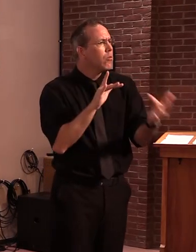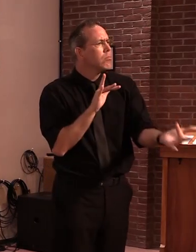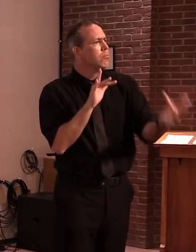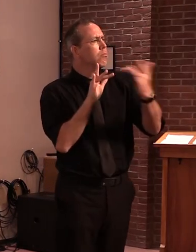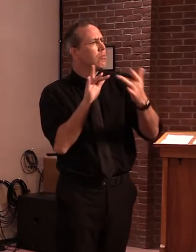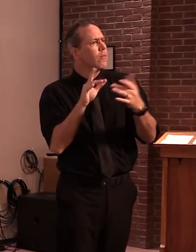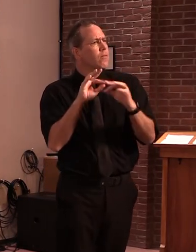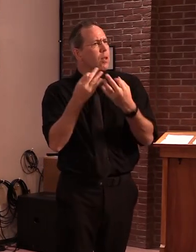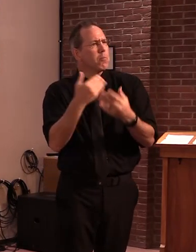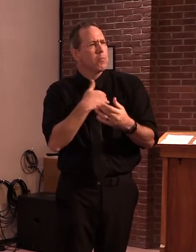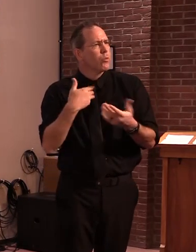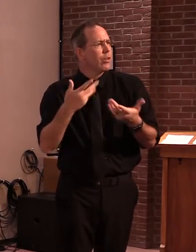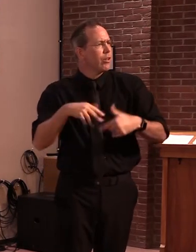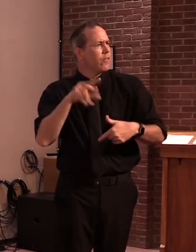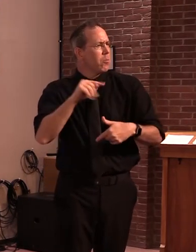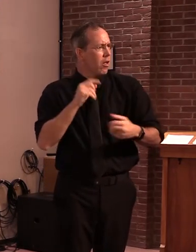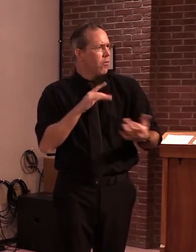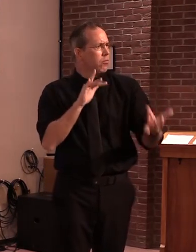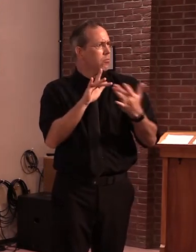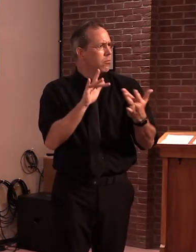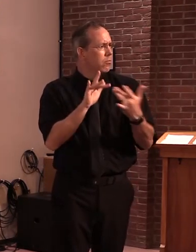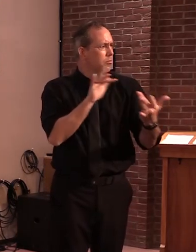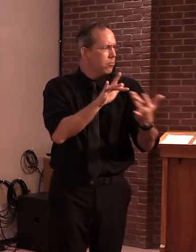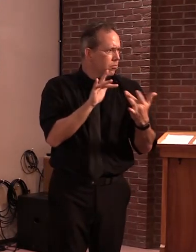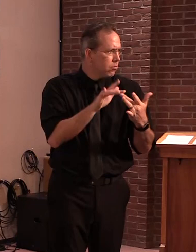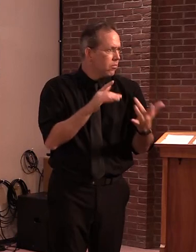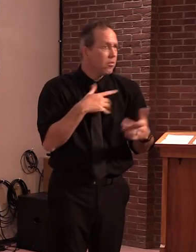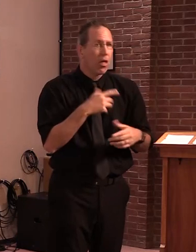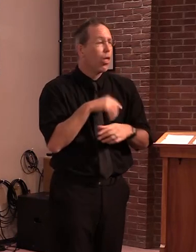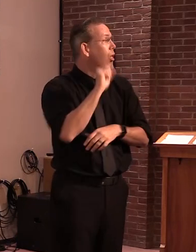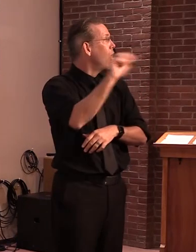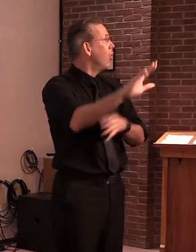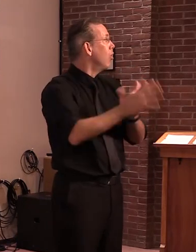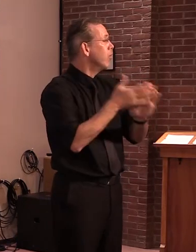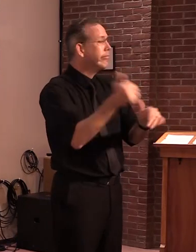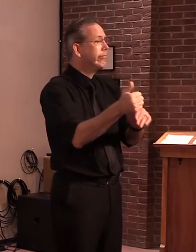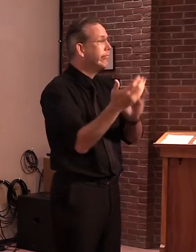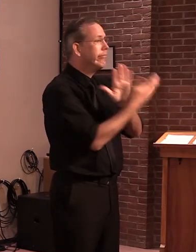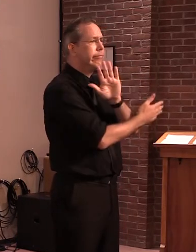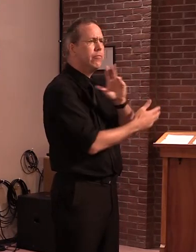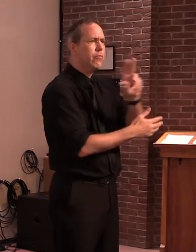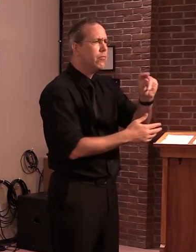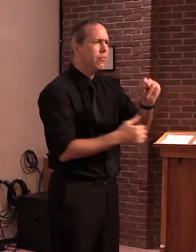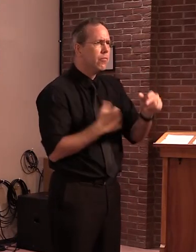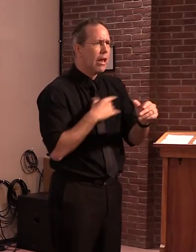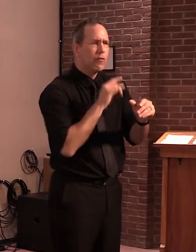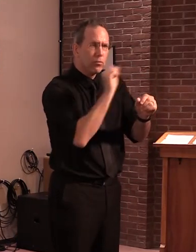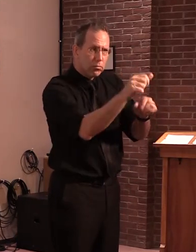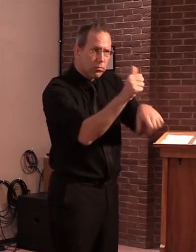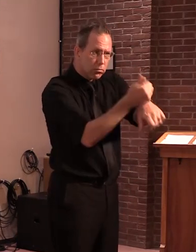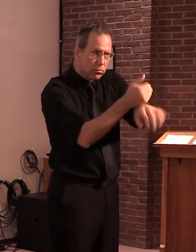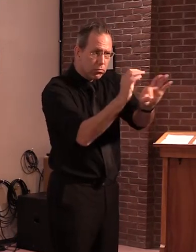So we don't abandon them down there. We keep in close contact with the